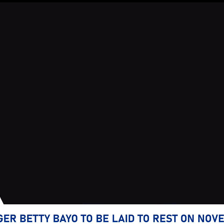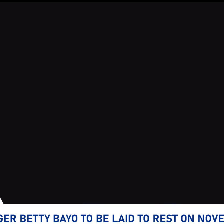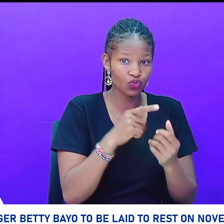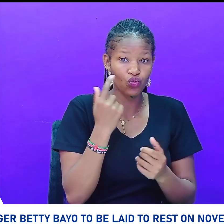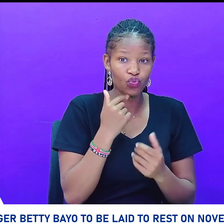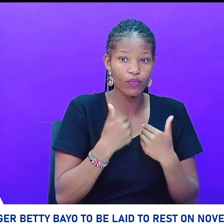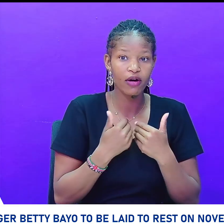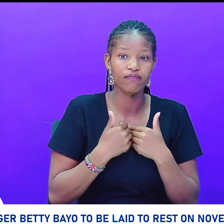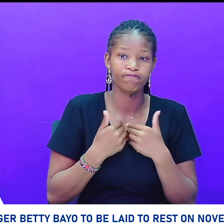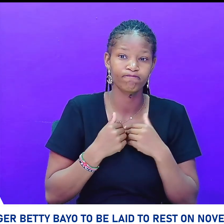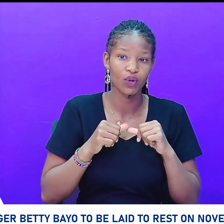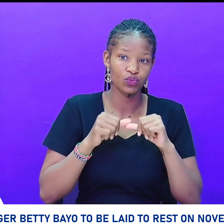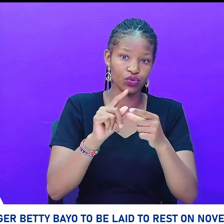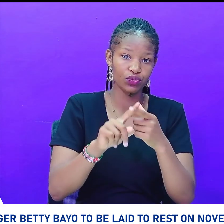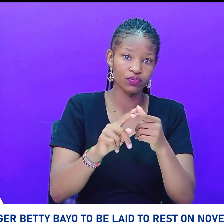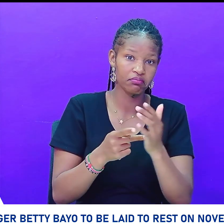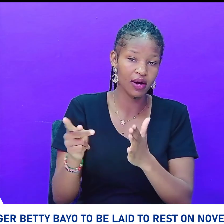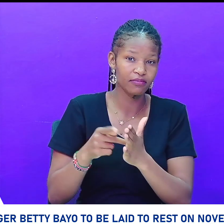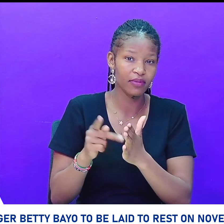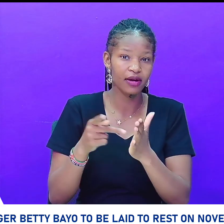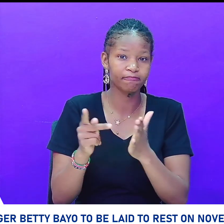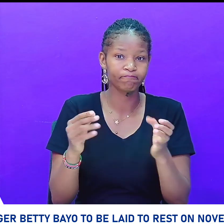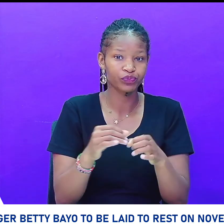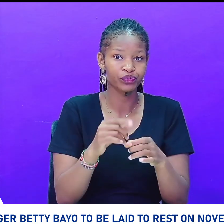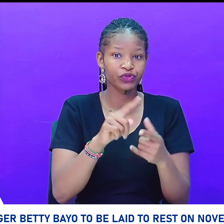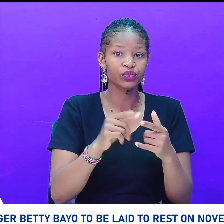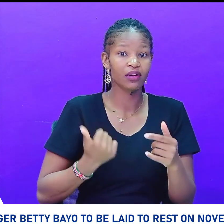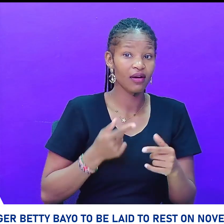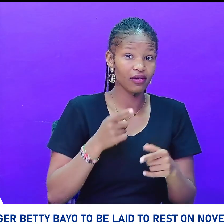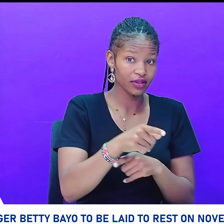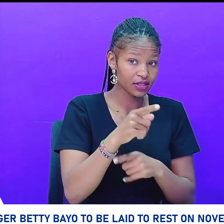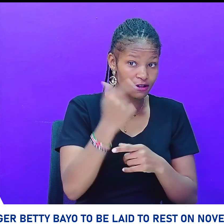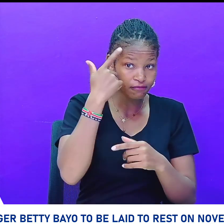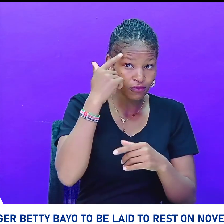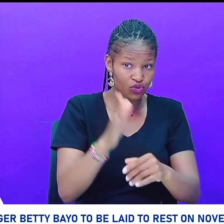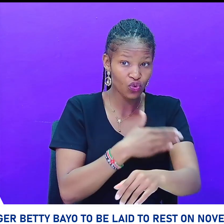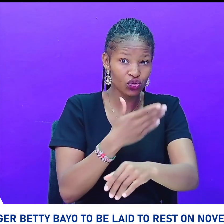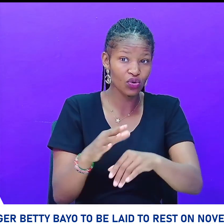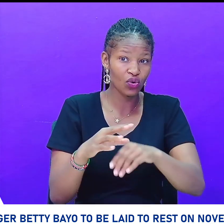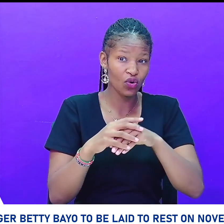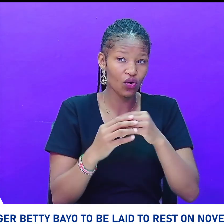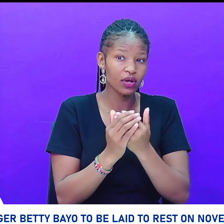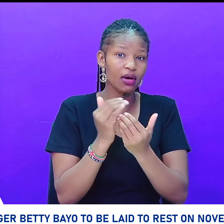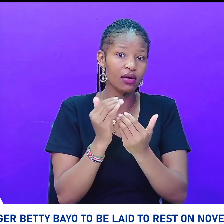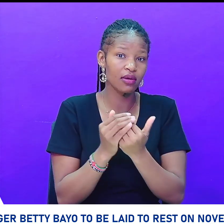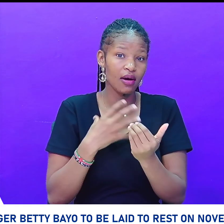her fans, who have continued to pay tribute to her impactful music career and spiritual legacy.